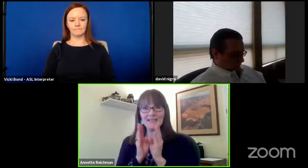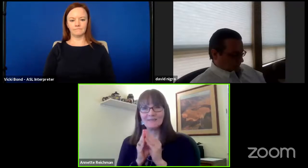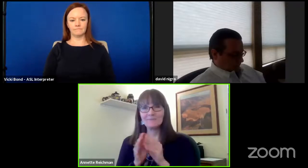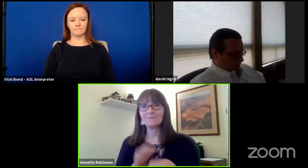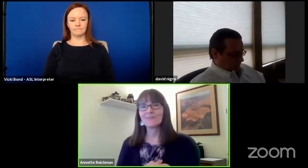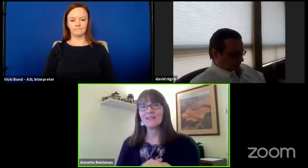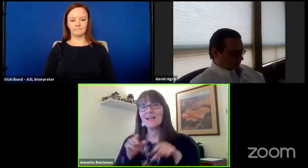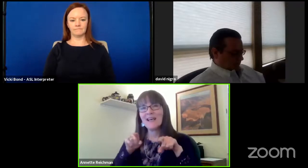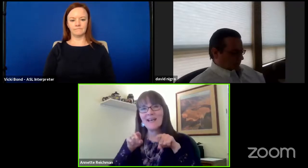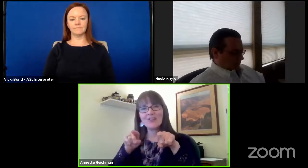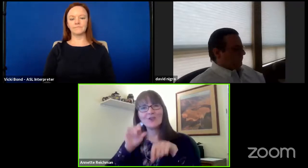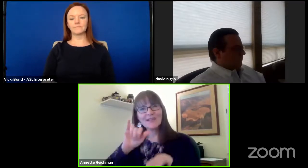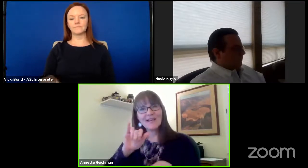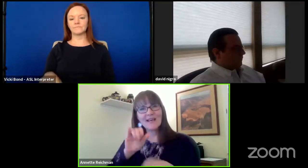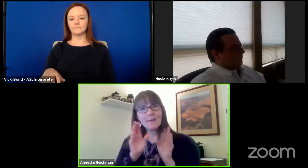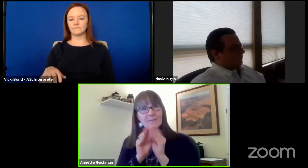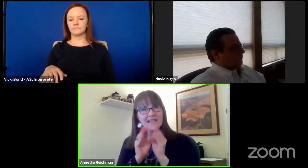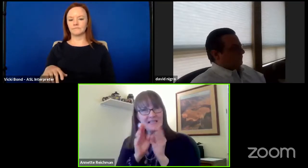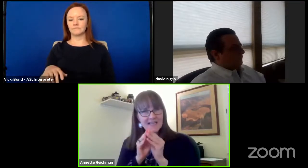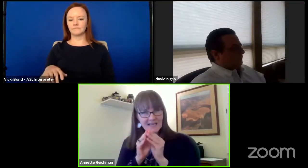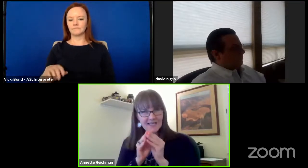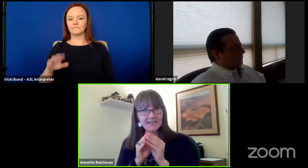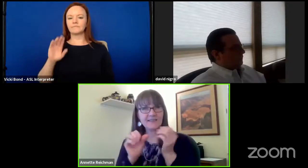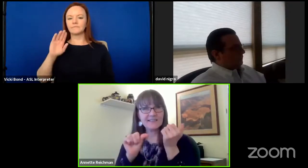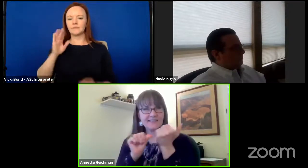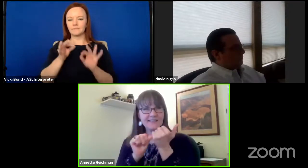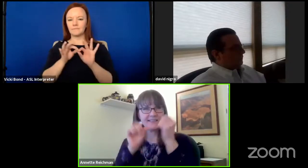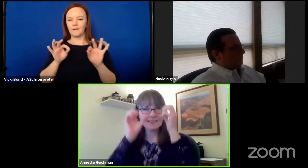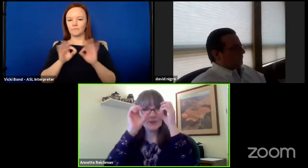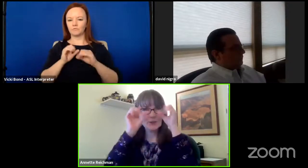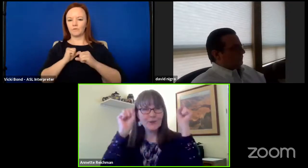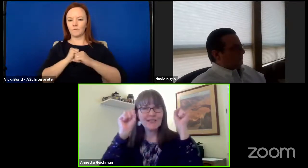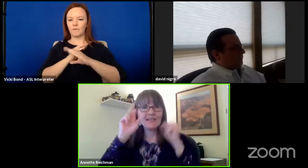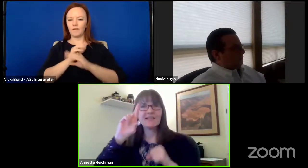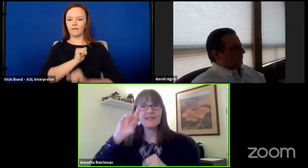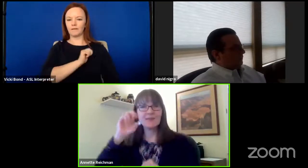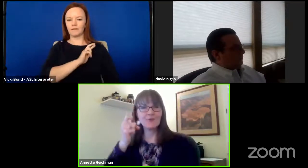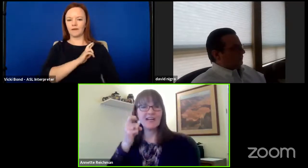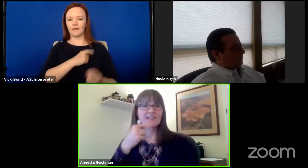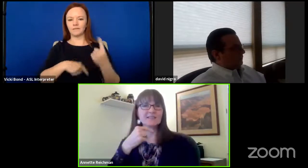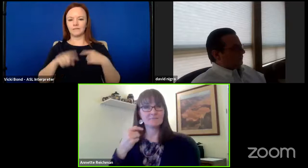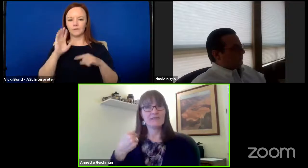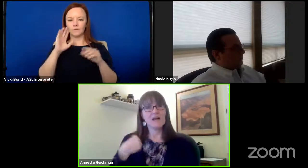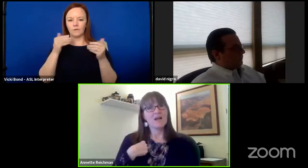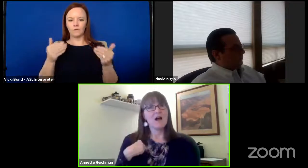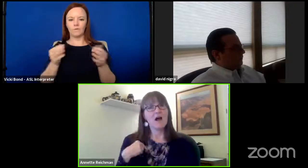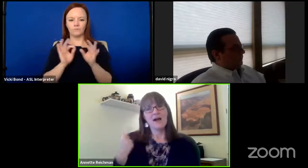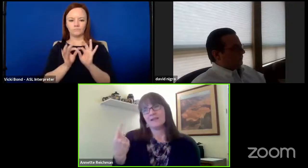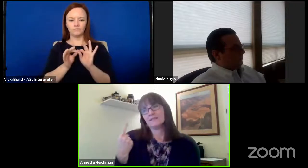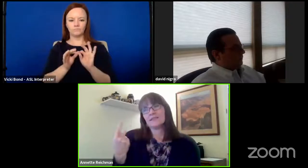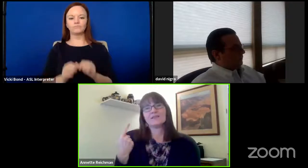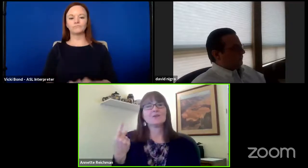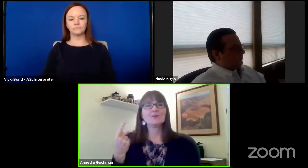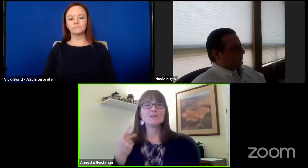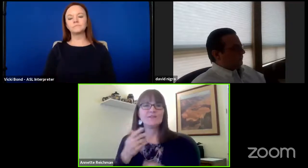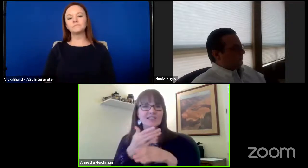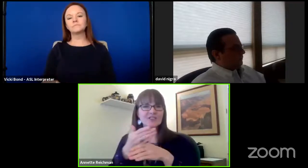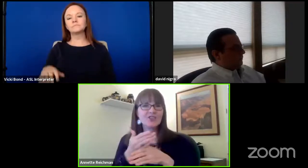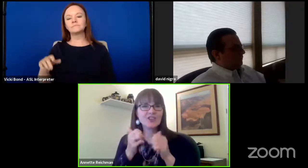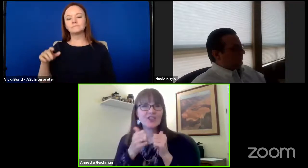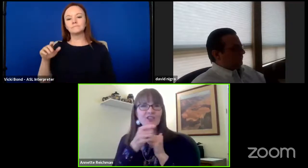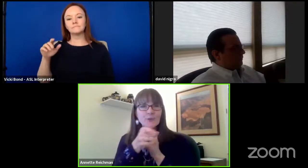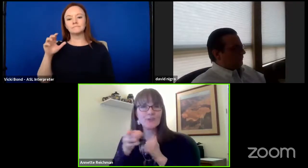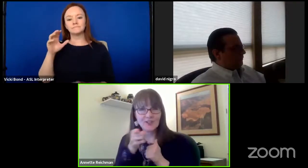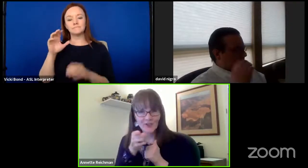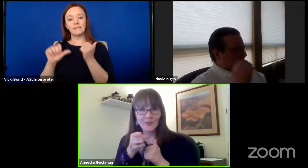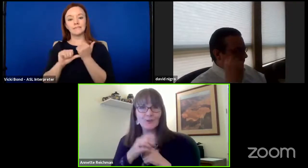board meeting. And during that meeting, the Assistant Superintendent Rex and I, the two of